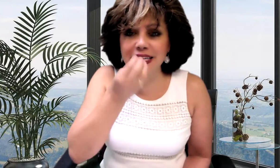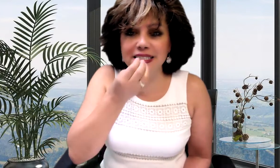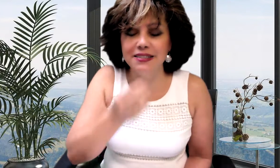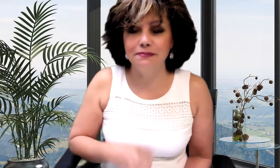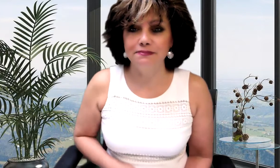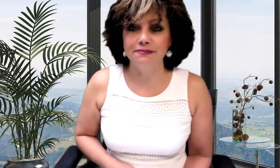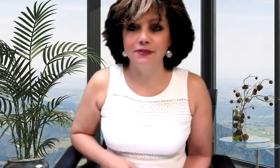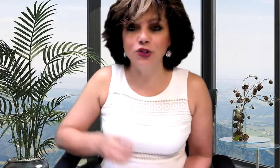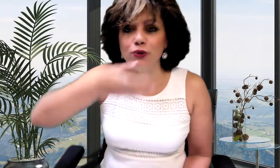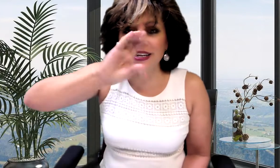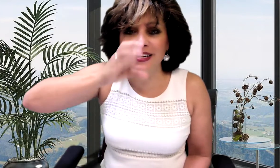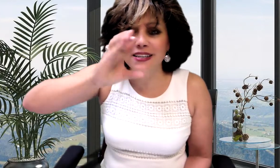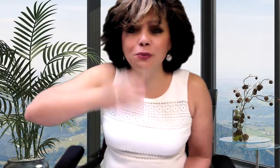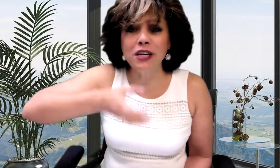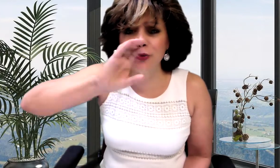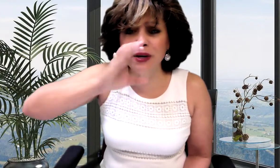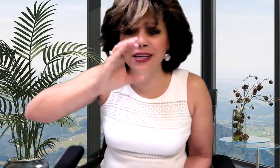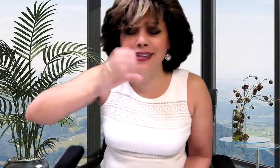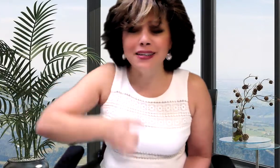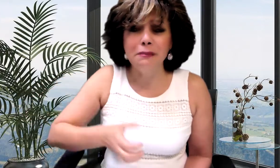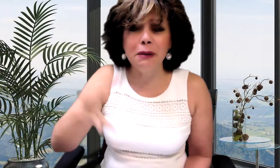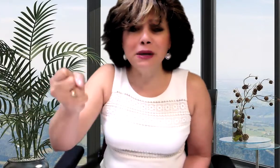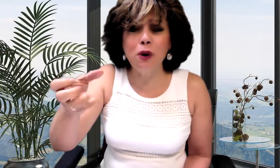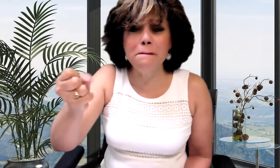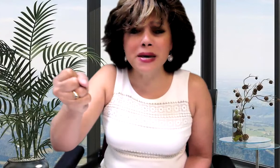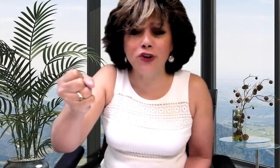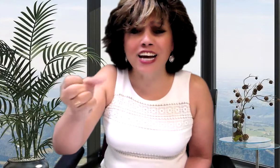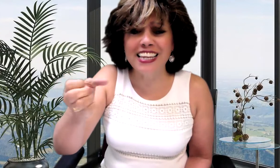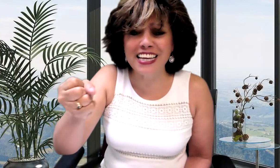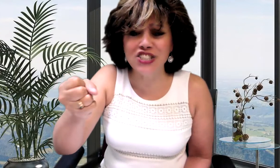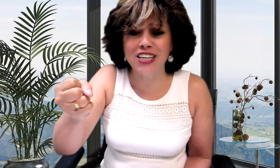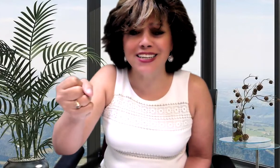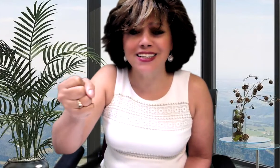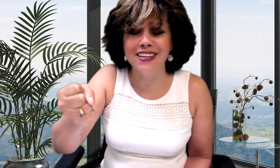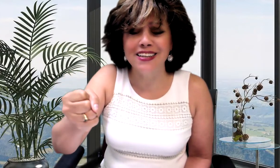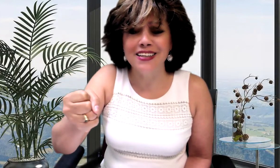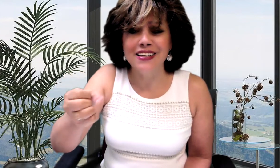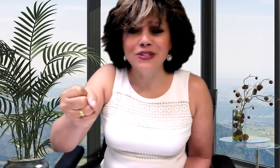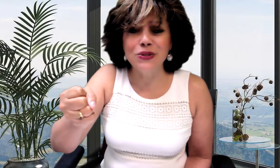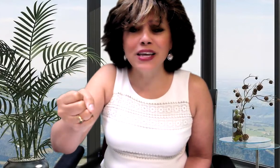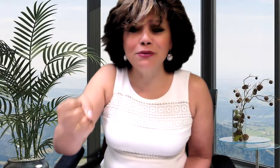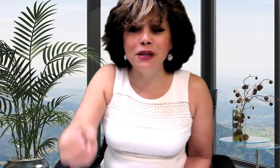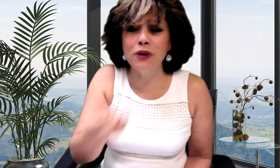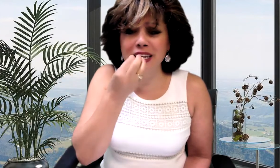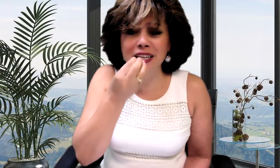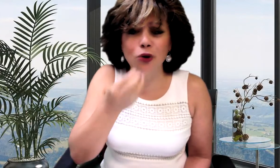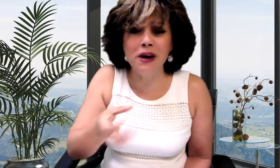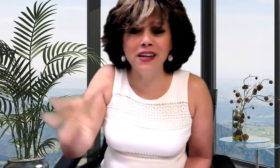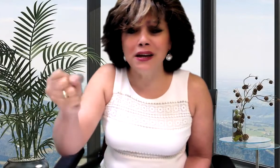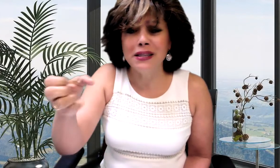eat, drink. They want to drink. Maybe they want milk, leche. So they want to eat, comer, they